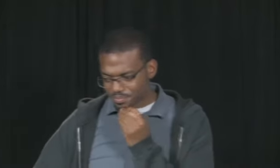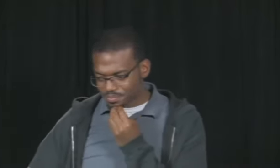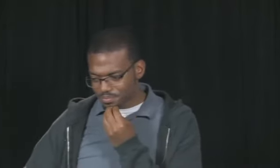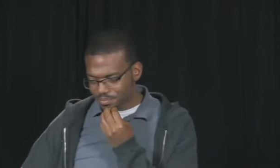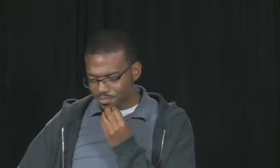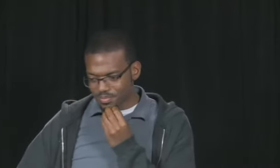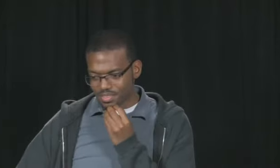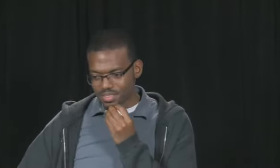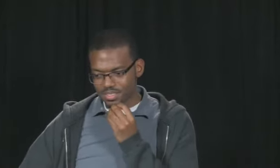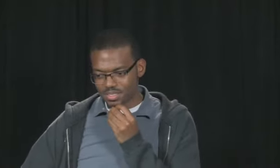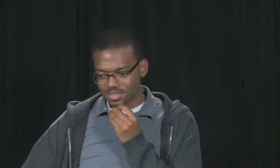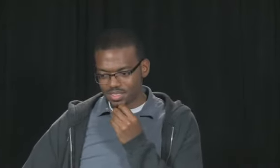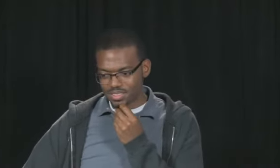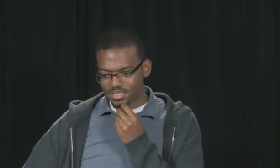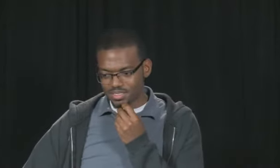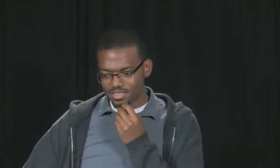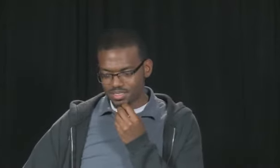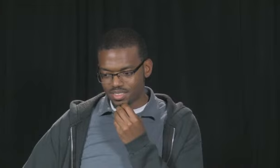interval over and over again,